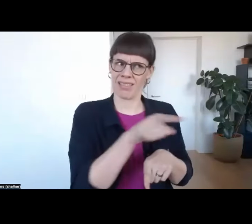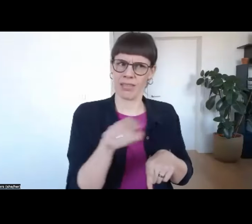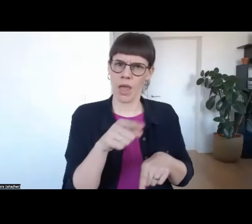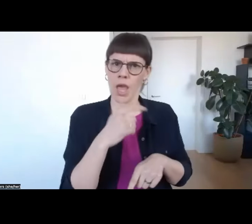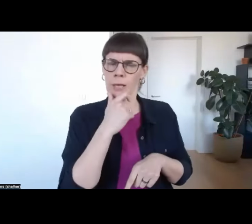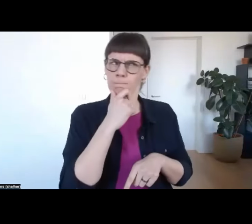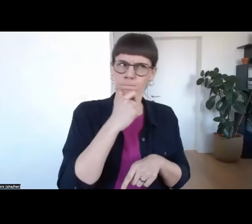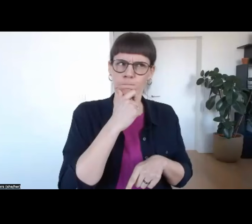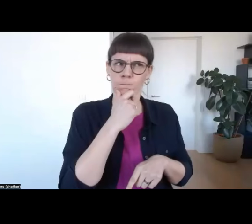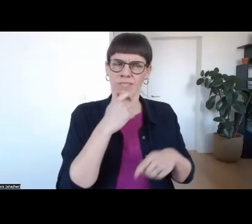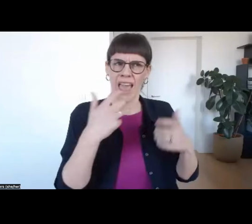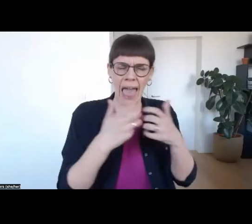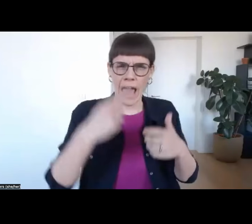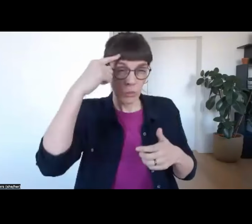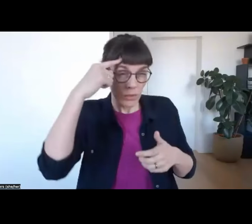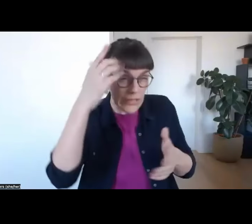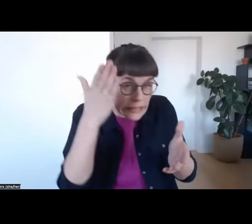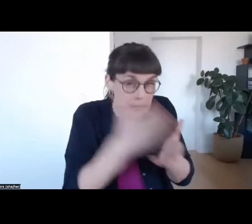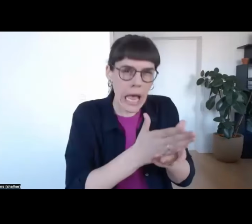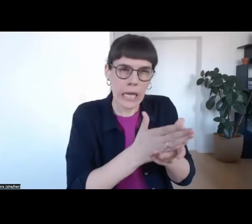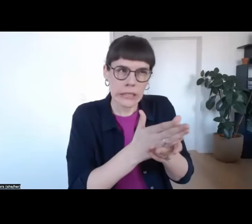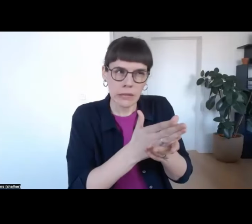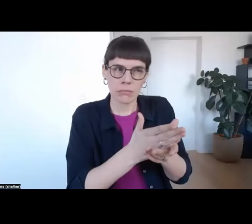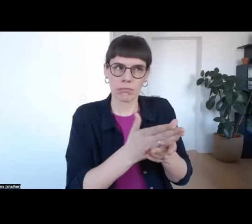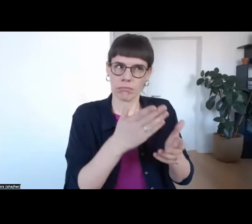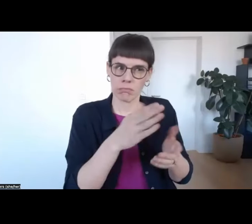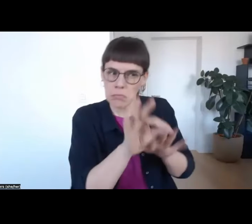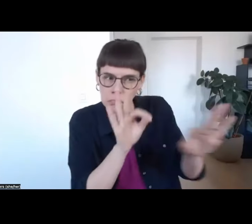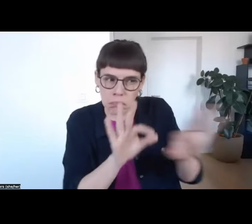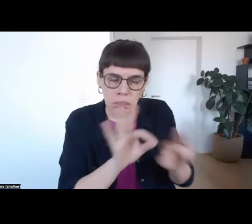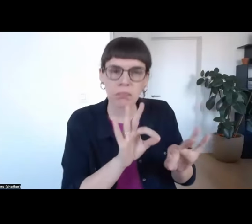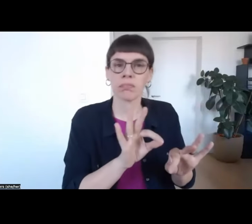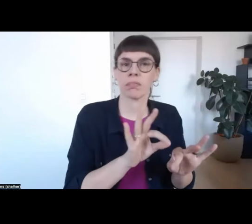And also, do they think